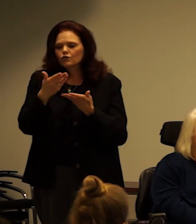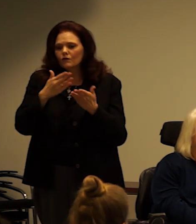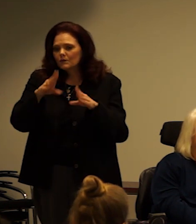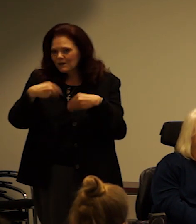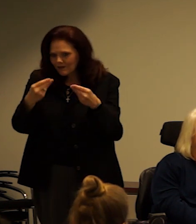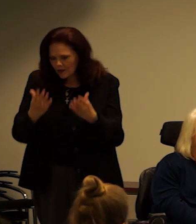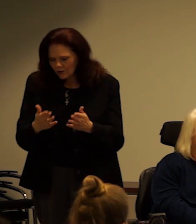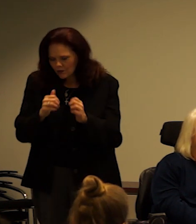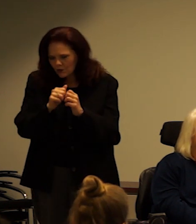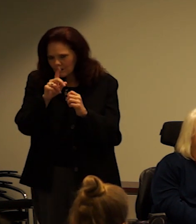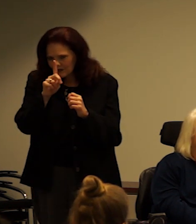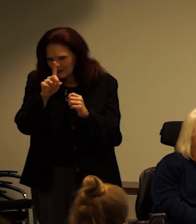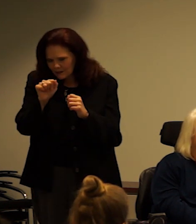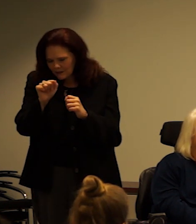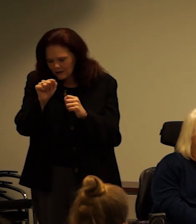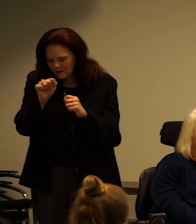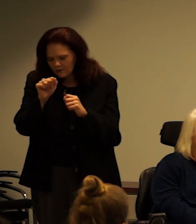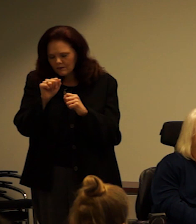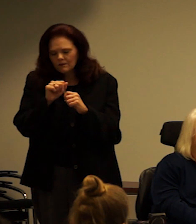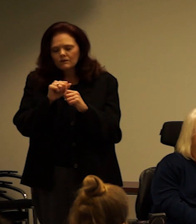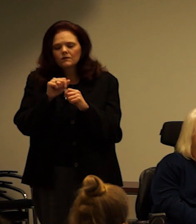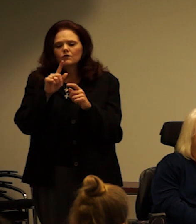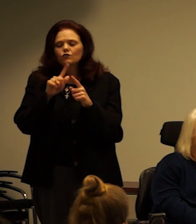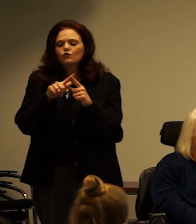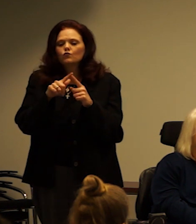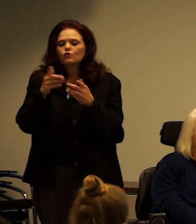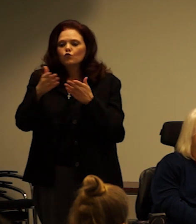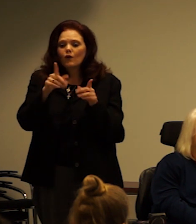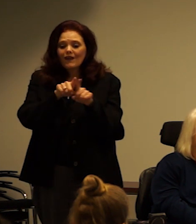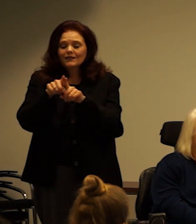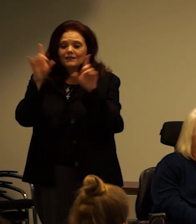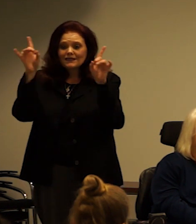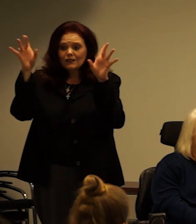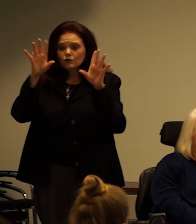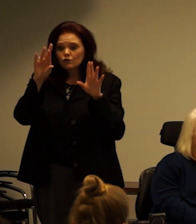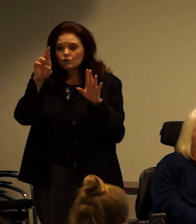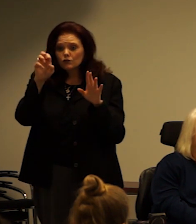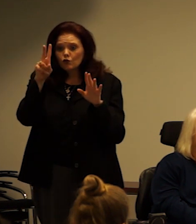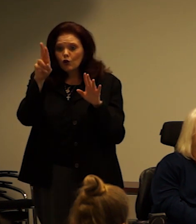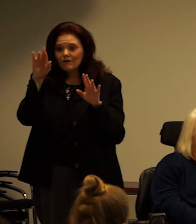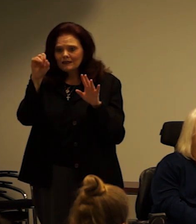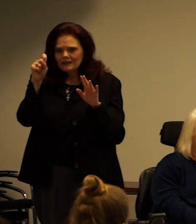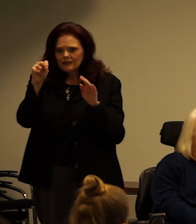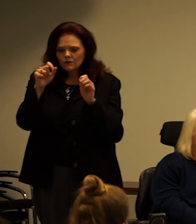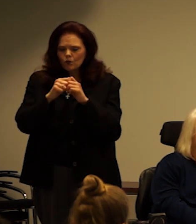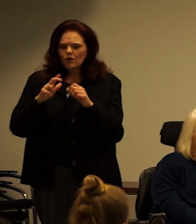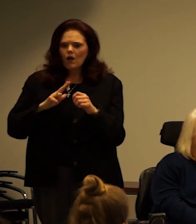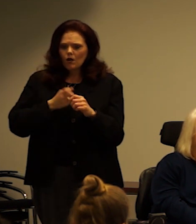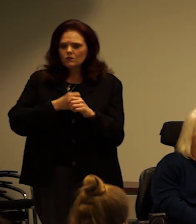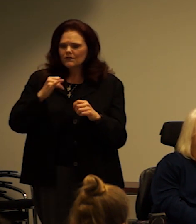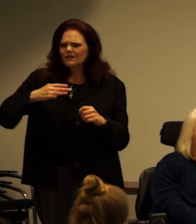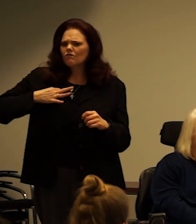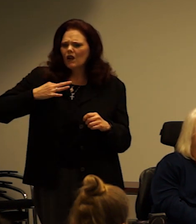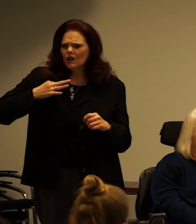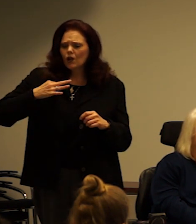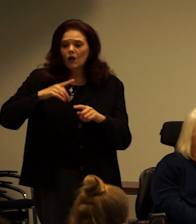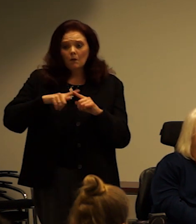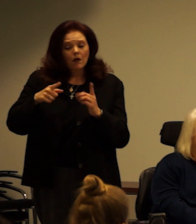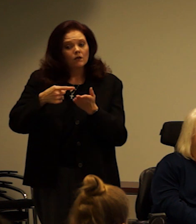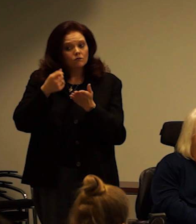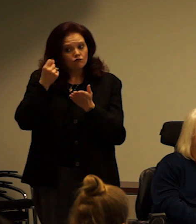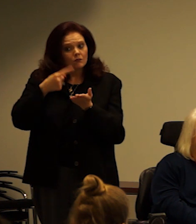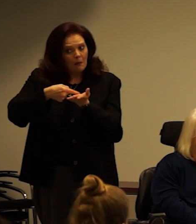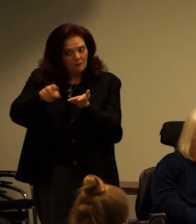people with disabilities to serve as disaster reservists with us after a disaster. And that's volunteer work, but it's actually